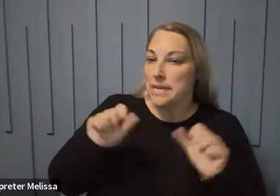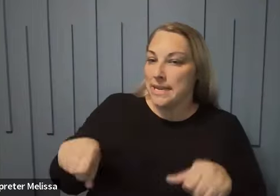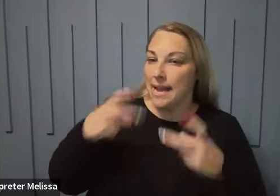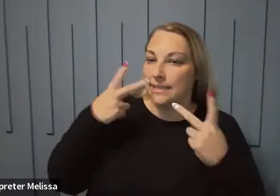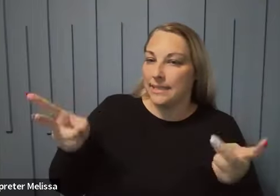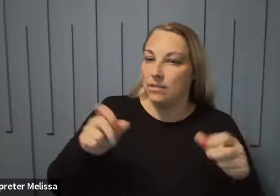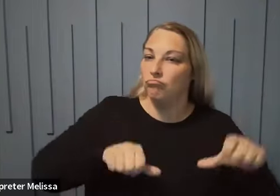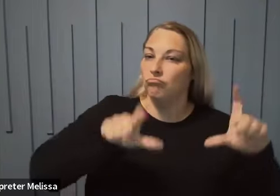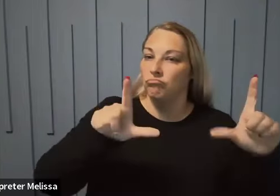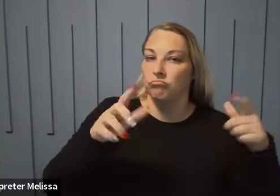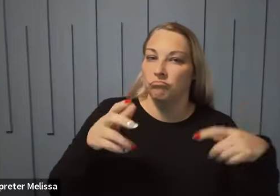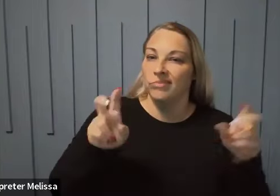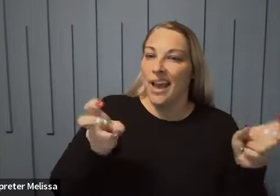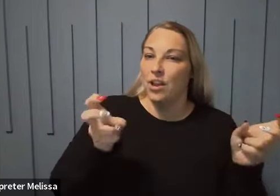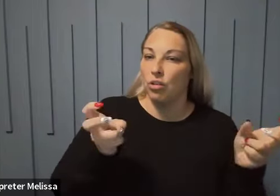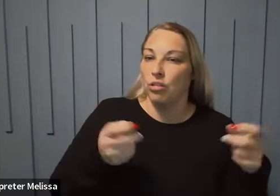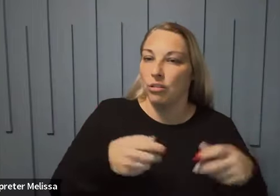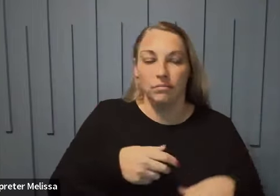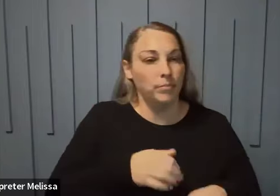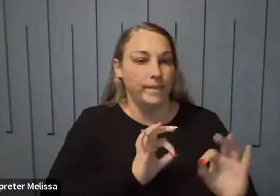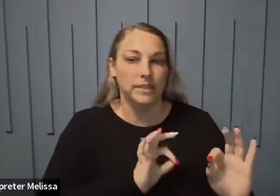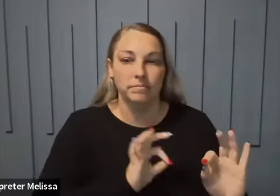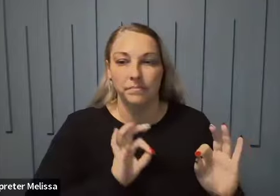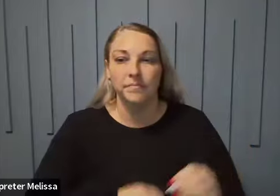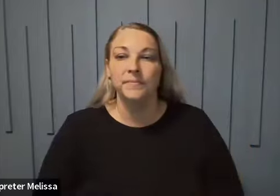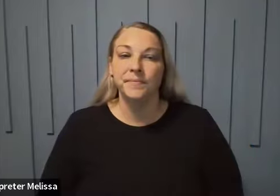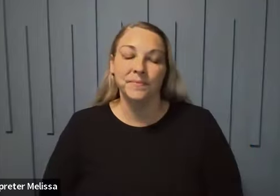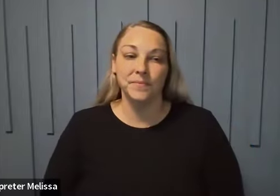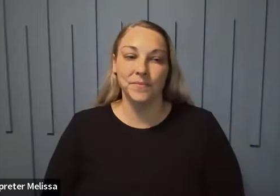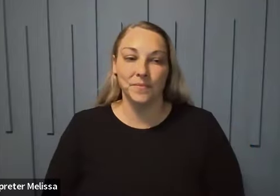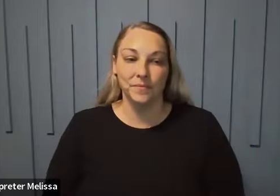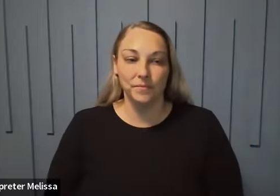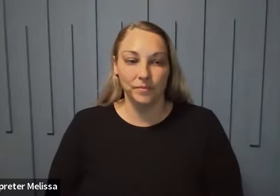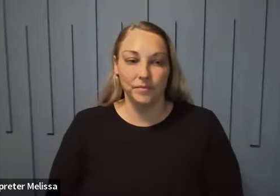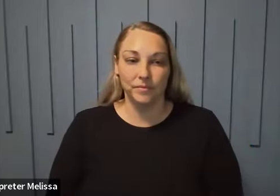opening title screen. Oh, okay, that's perfect. Mhm.